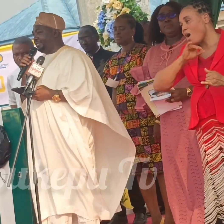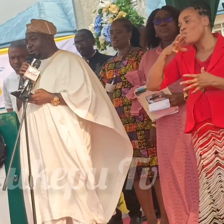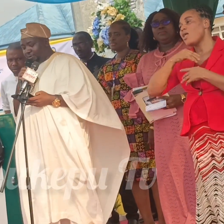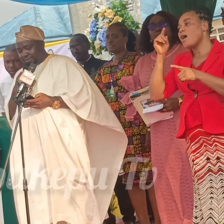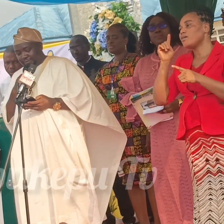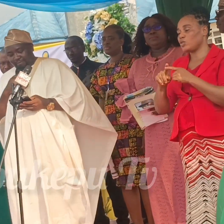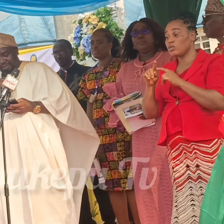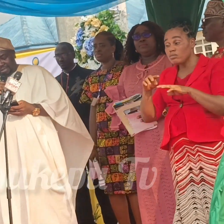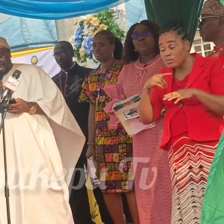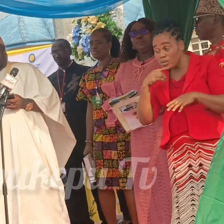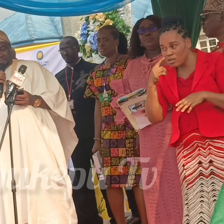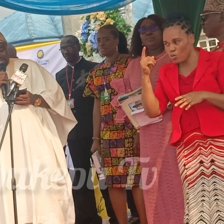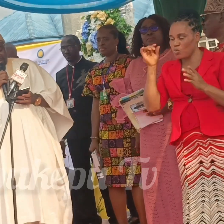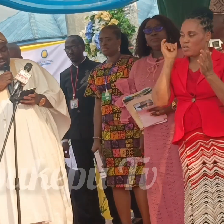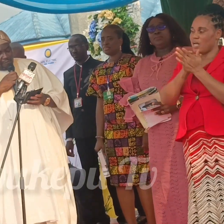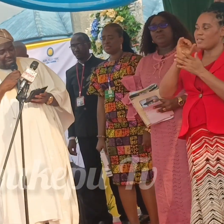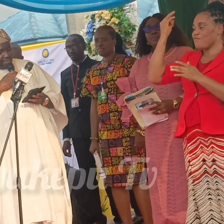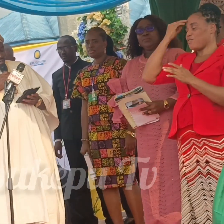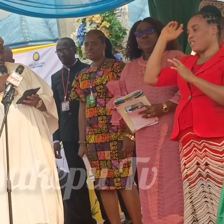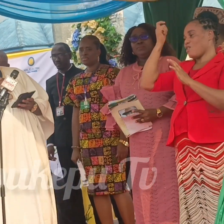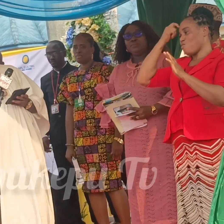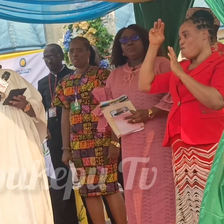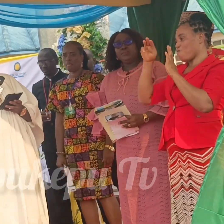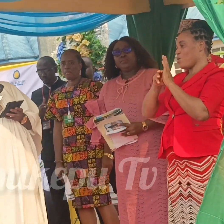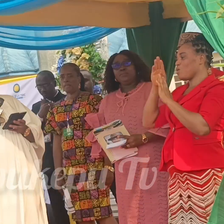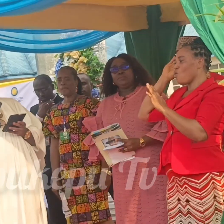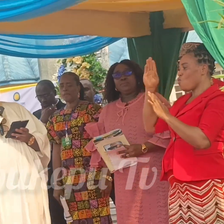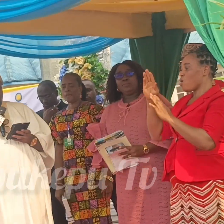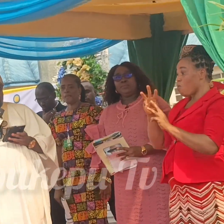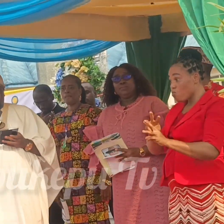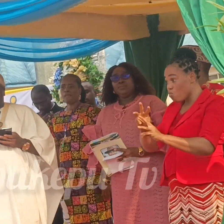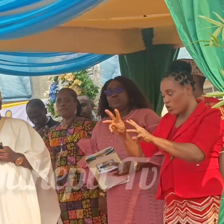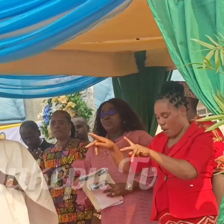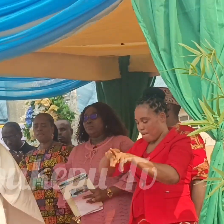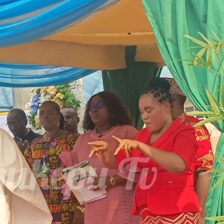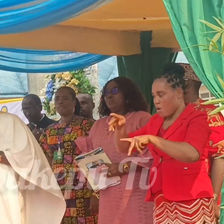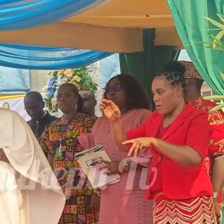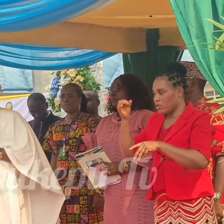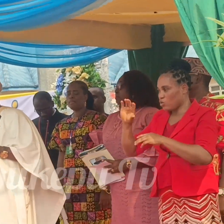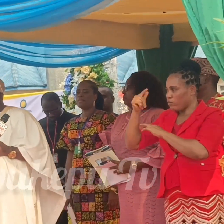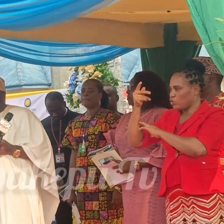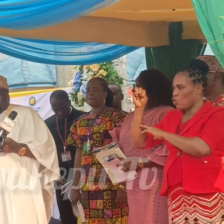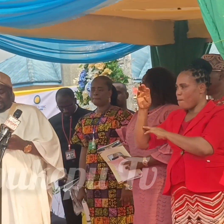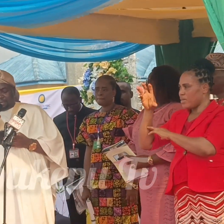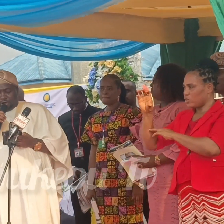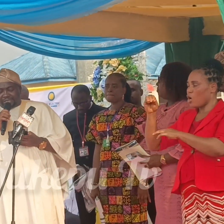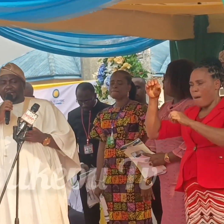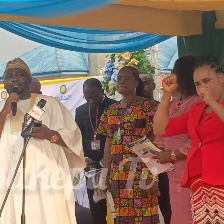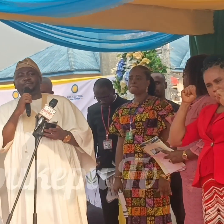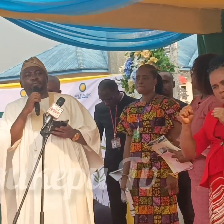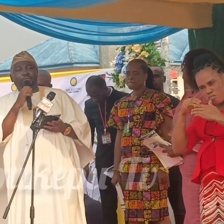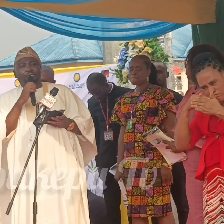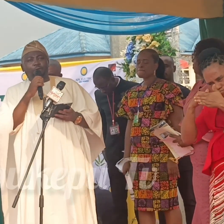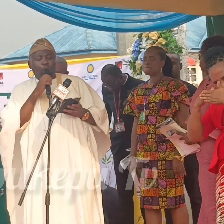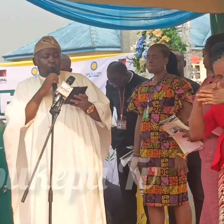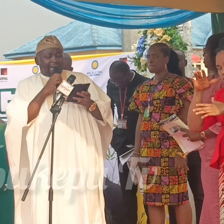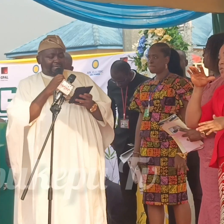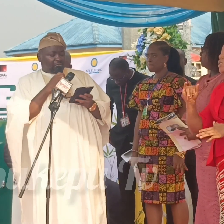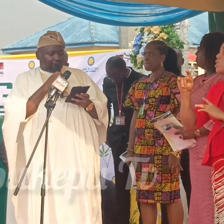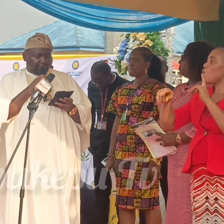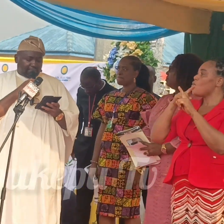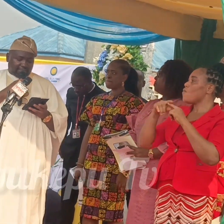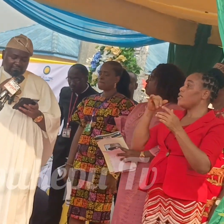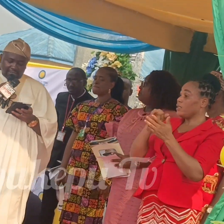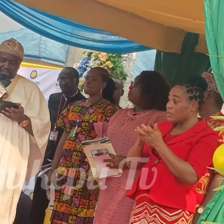to disclose that the federal government will watch the performance of Geometric Power closely. When